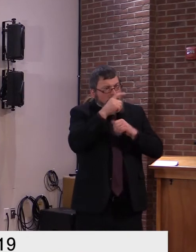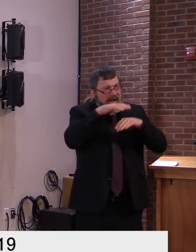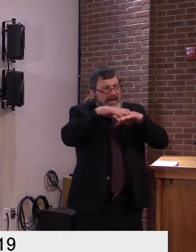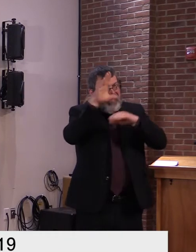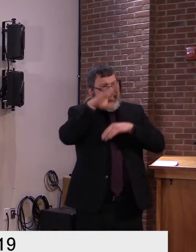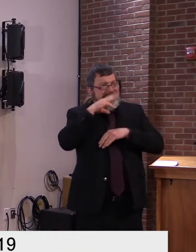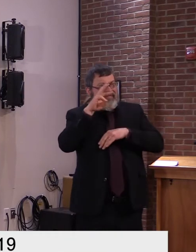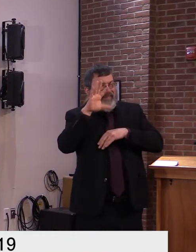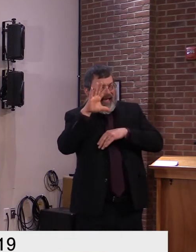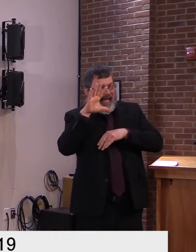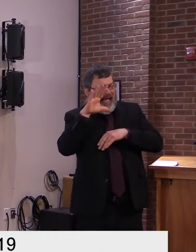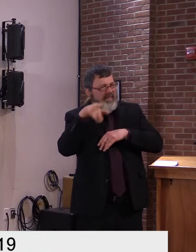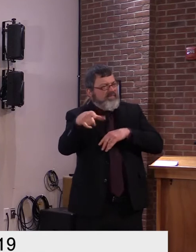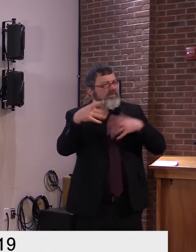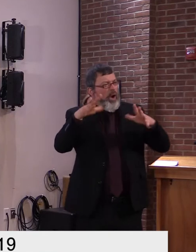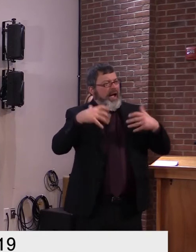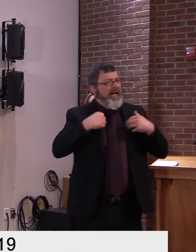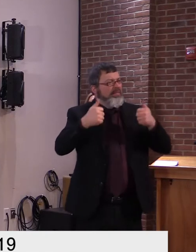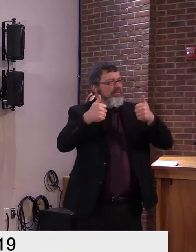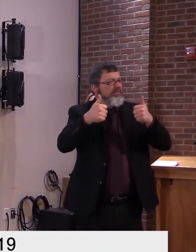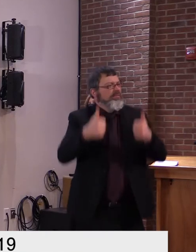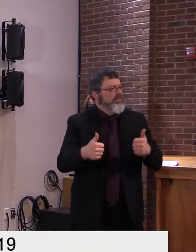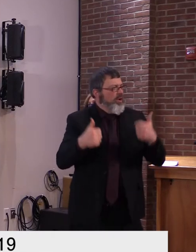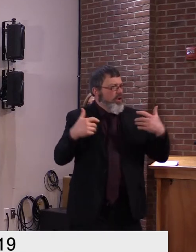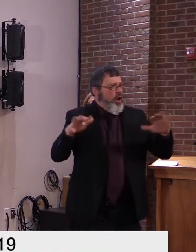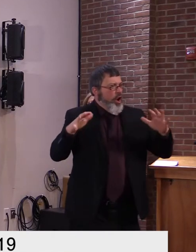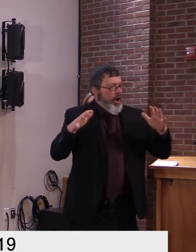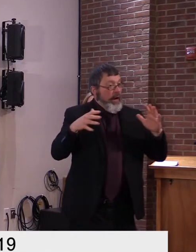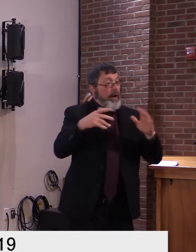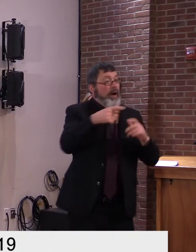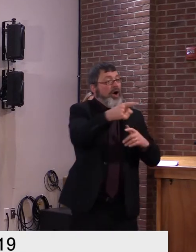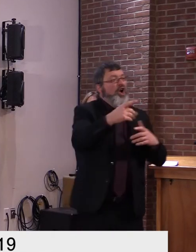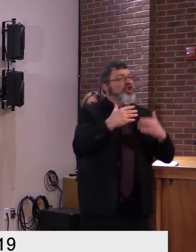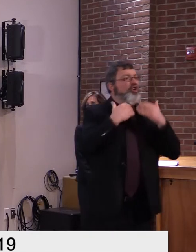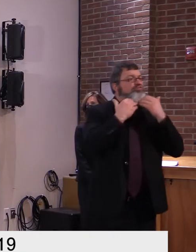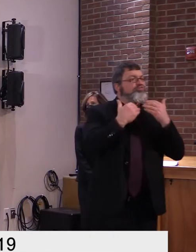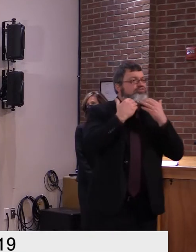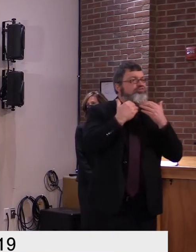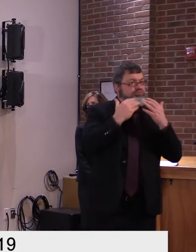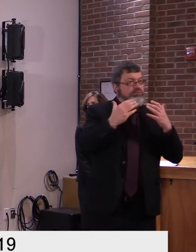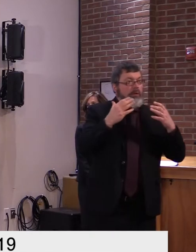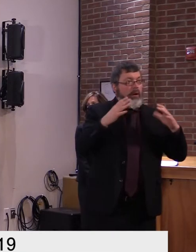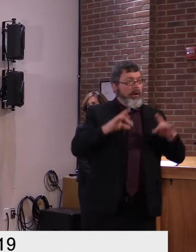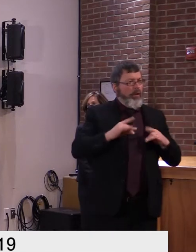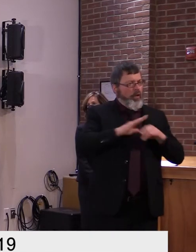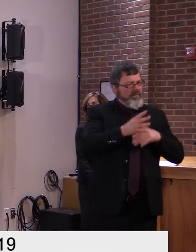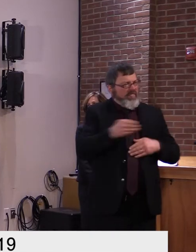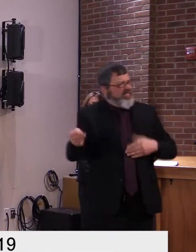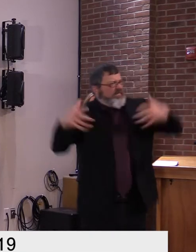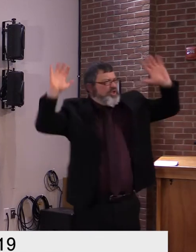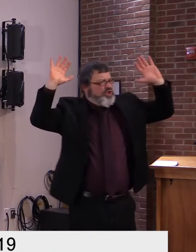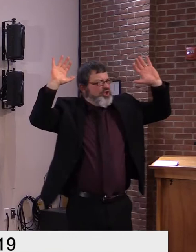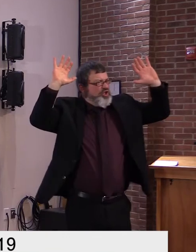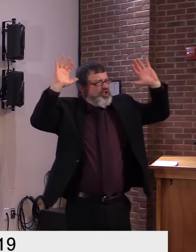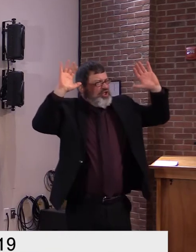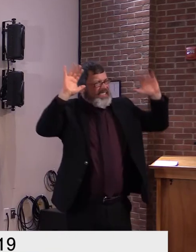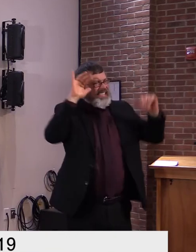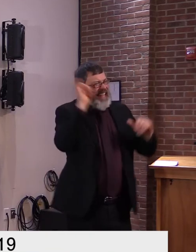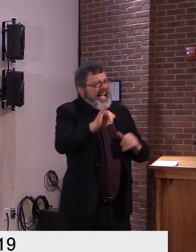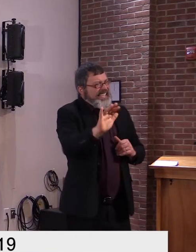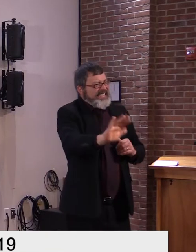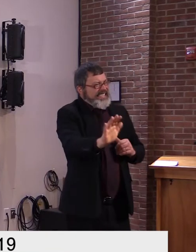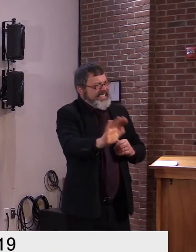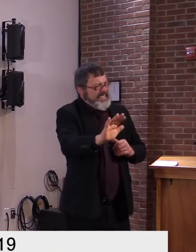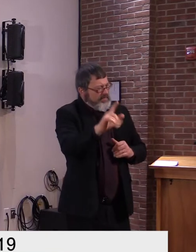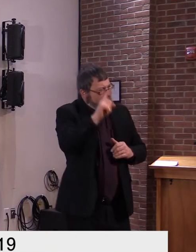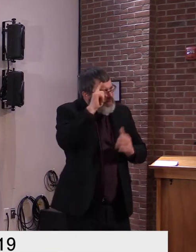group living facilities aren't the only risk. About 20% of our deaths are older people who die at